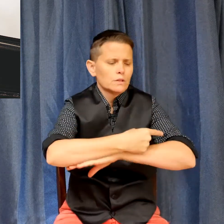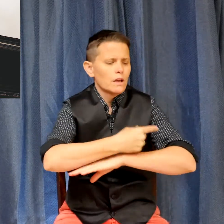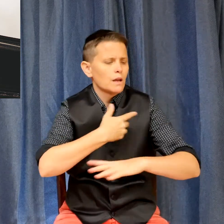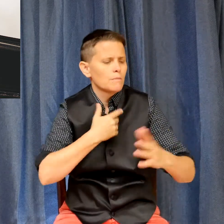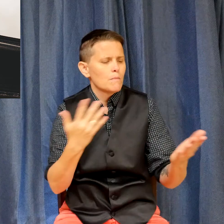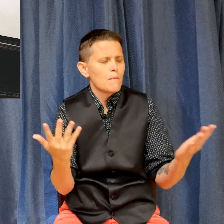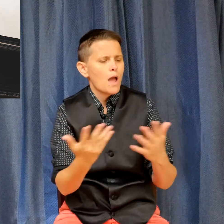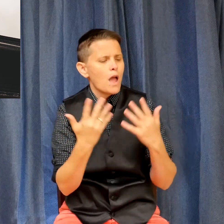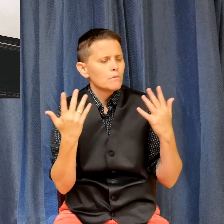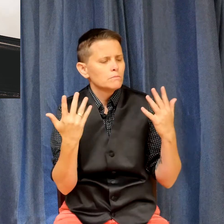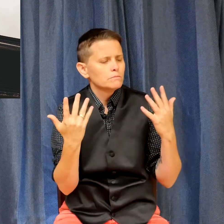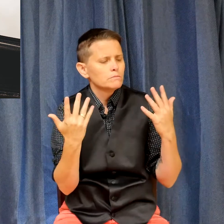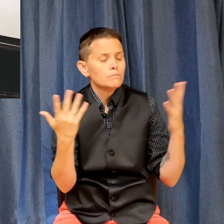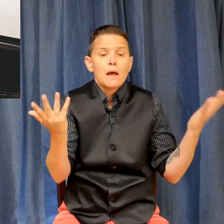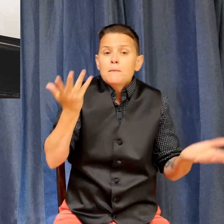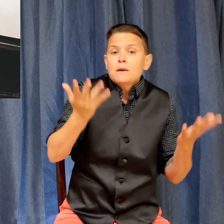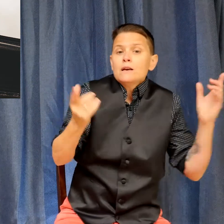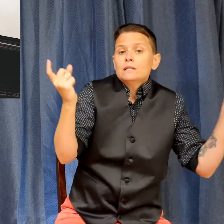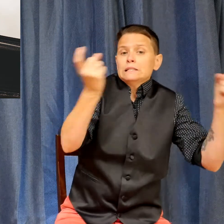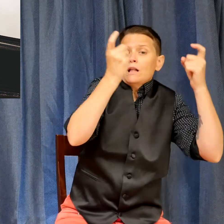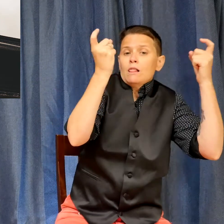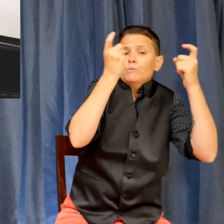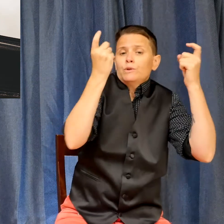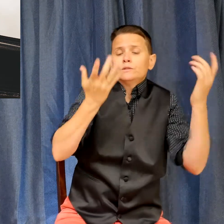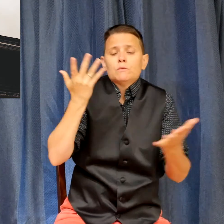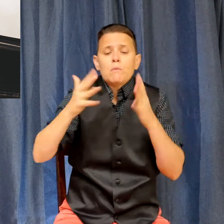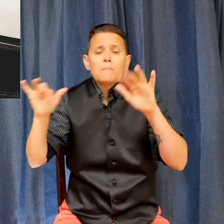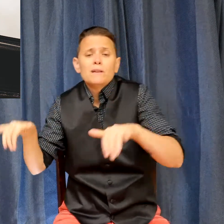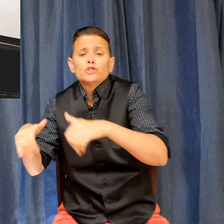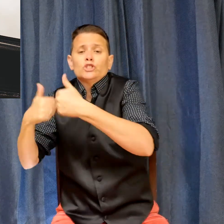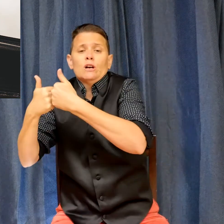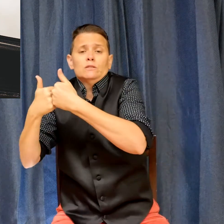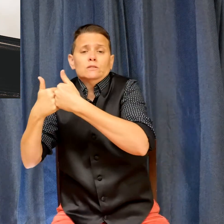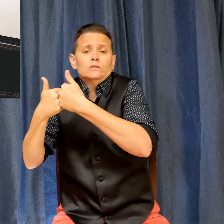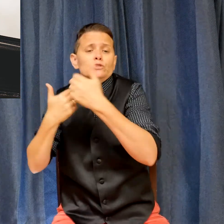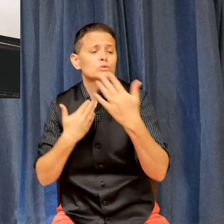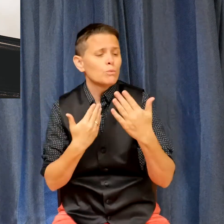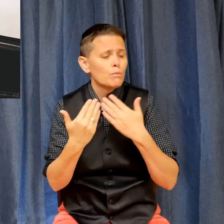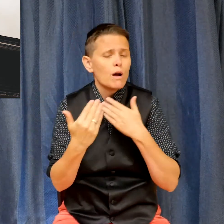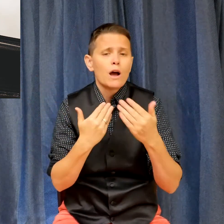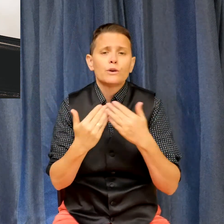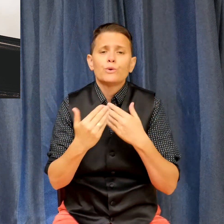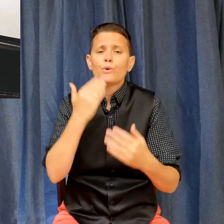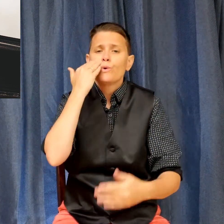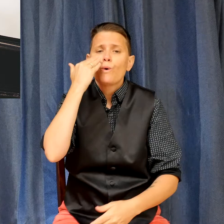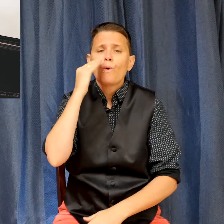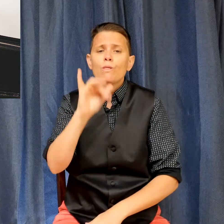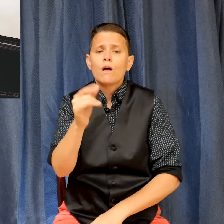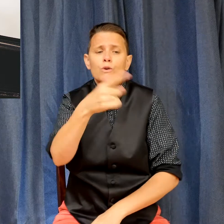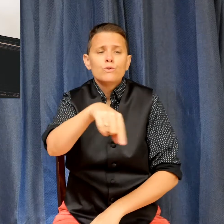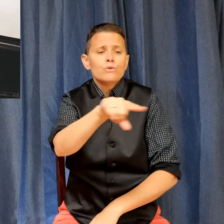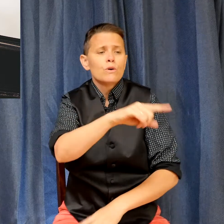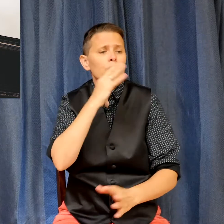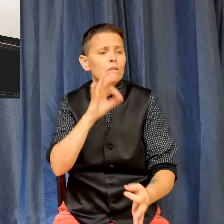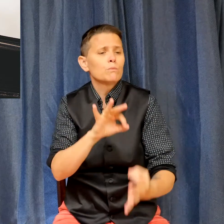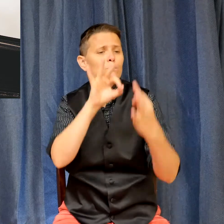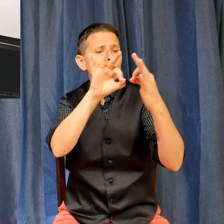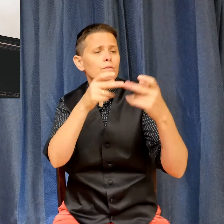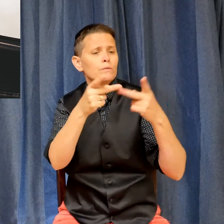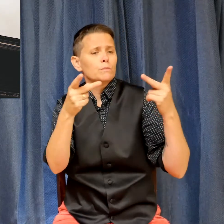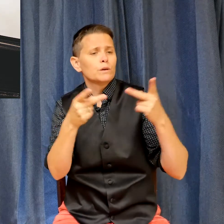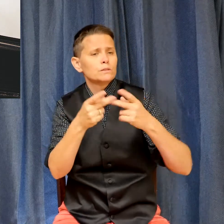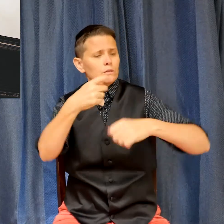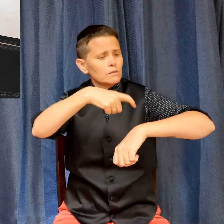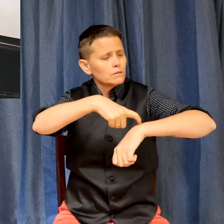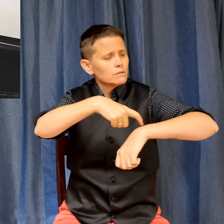maybe a celebration from this past week, or even a challenge, know that you have come to the right place, that this is the